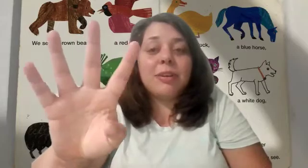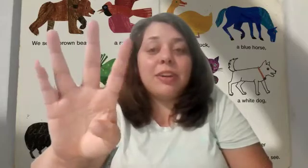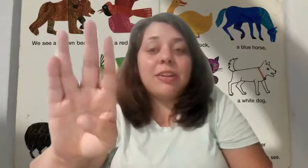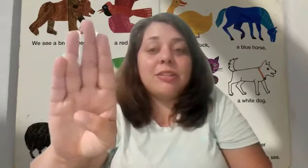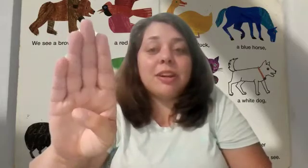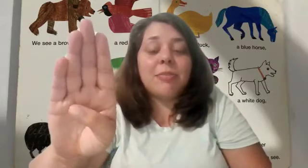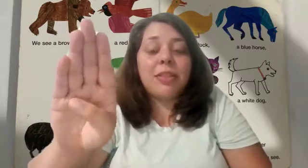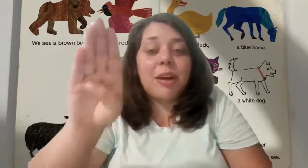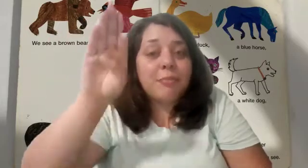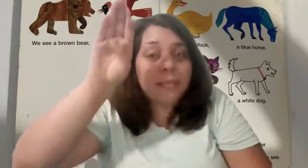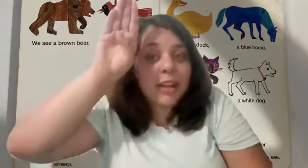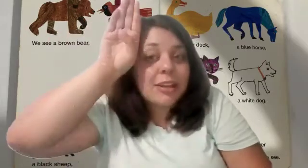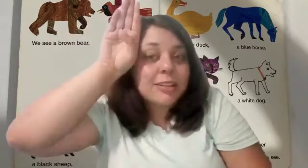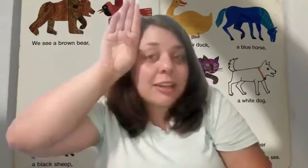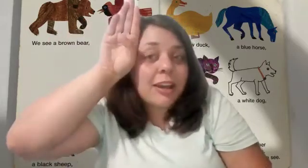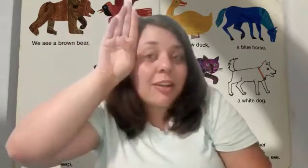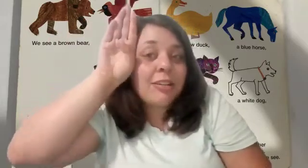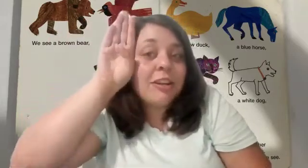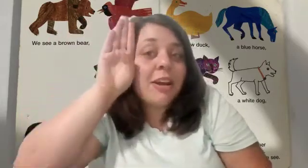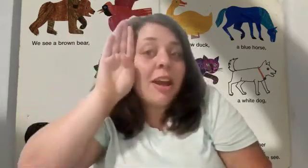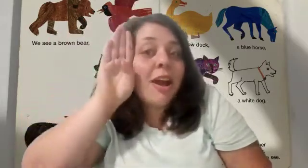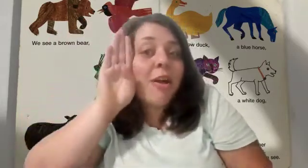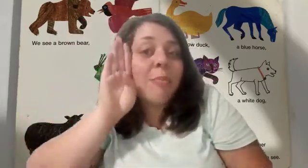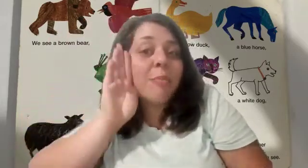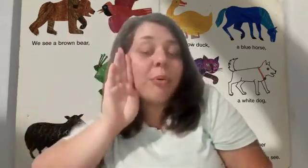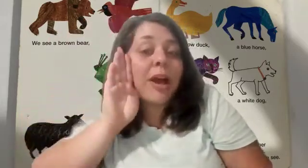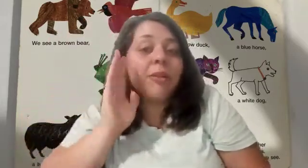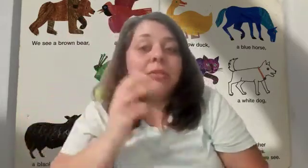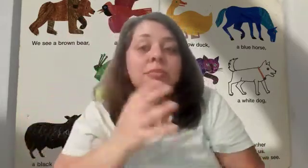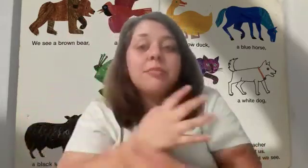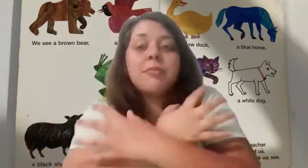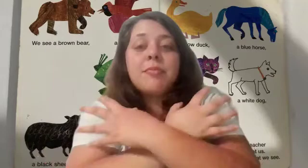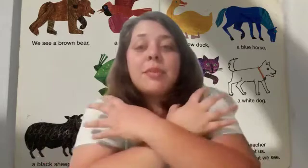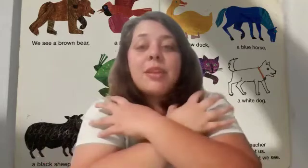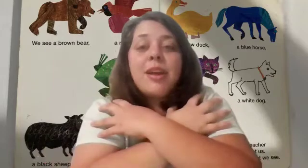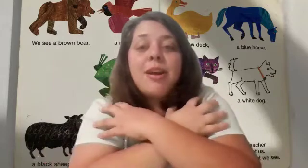close my fingers, tuck my thumb, slide on, brown